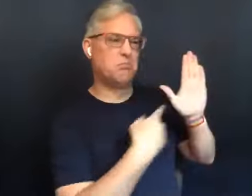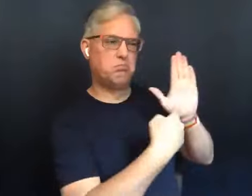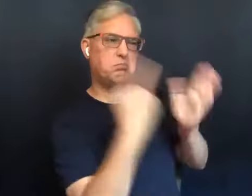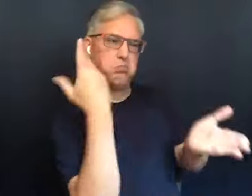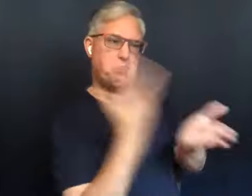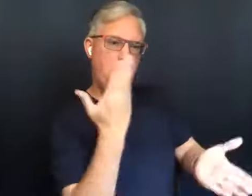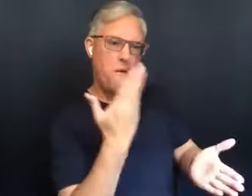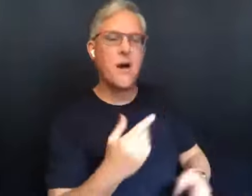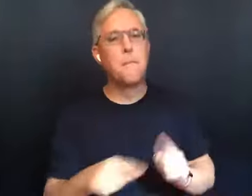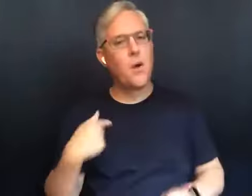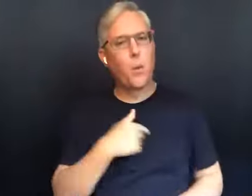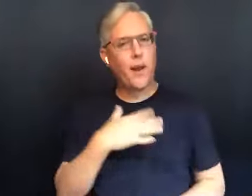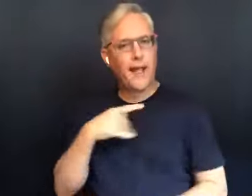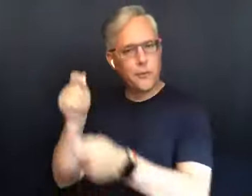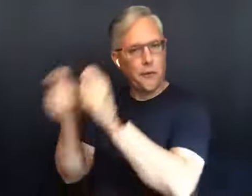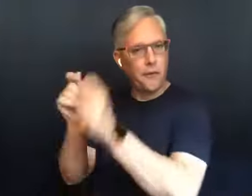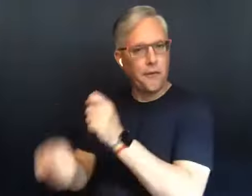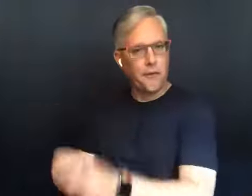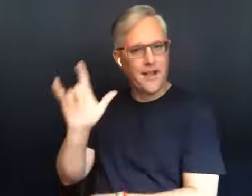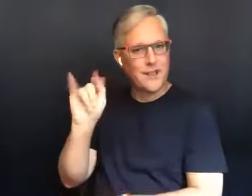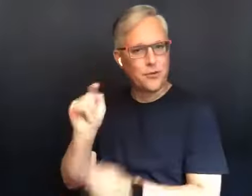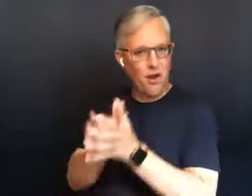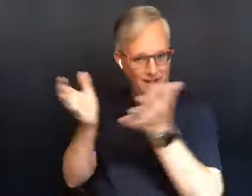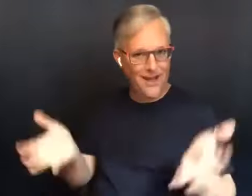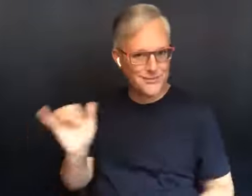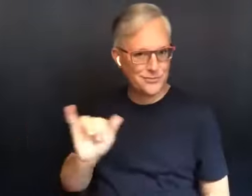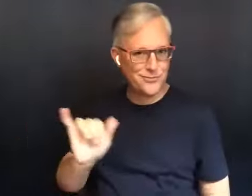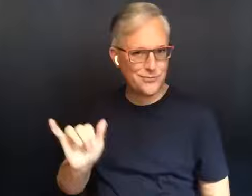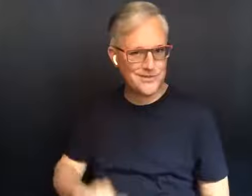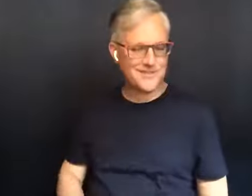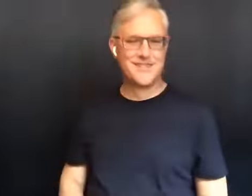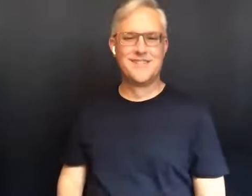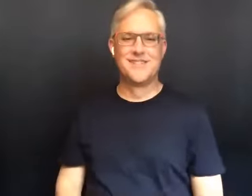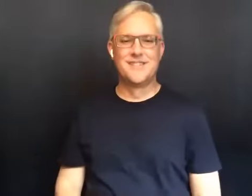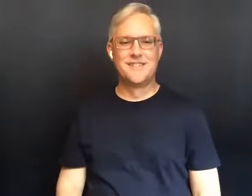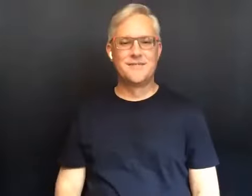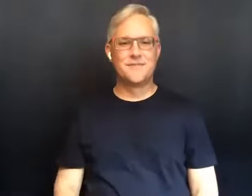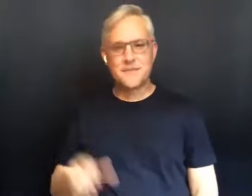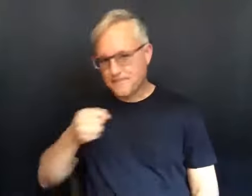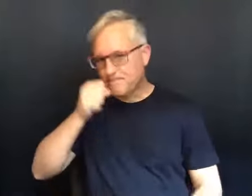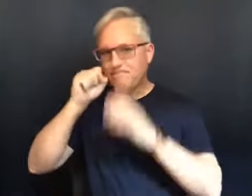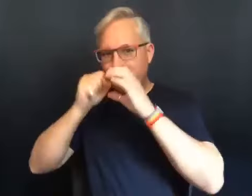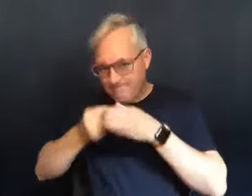When I feel it's wrong and I can prove it through our literature. But the same literature, we sure do like to tweak and change a